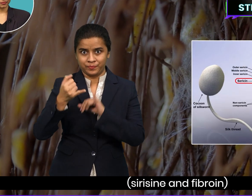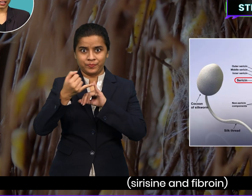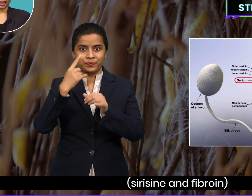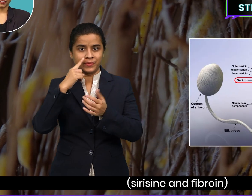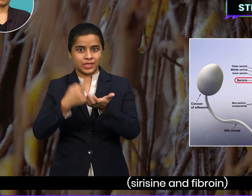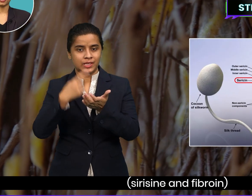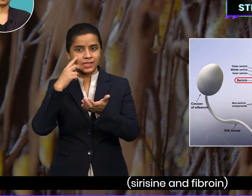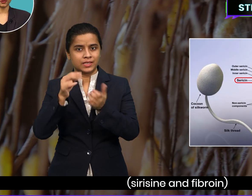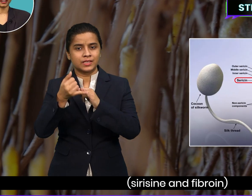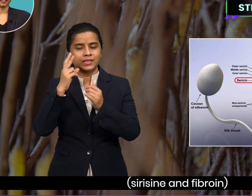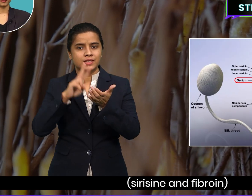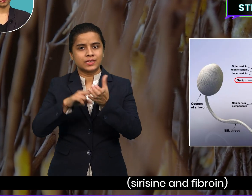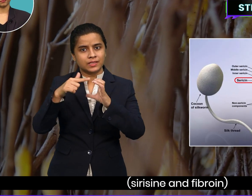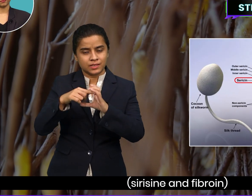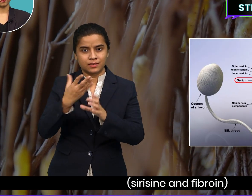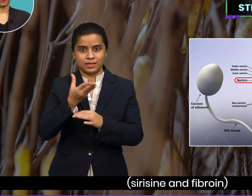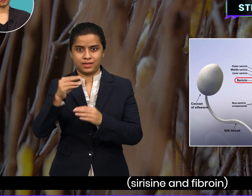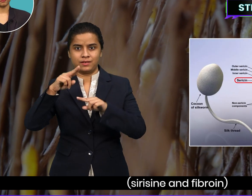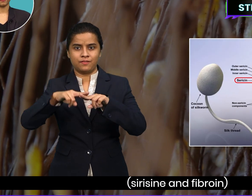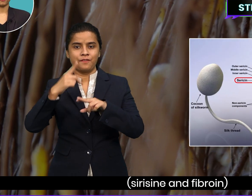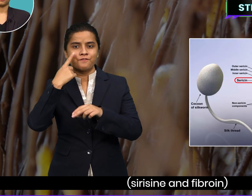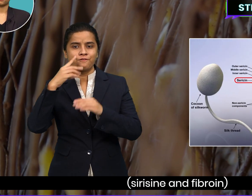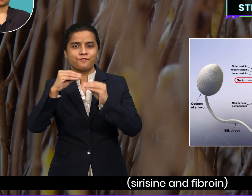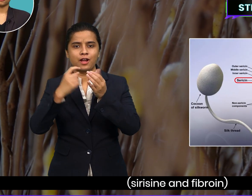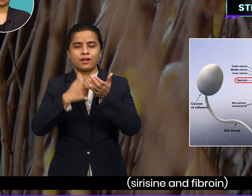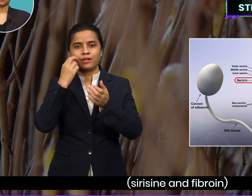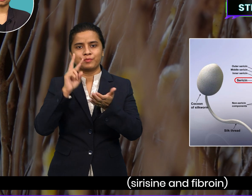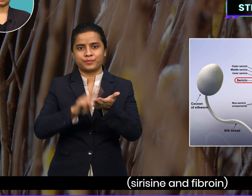sericin and fibroin.